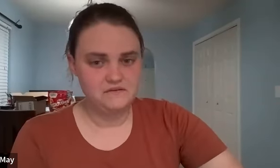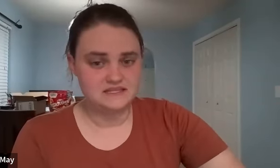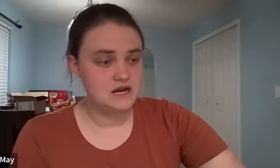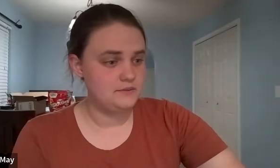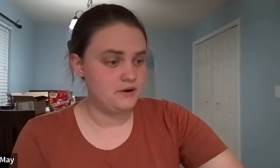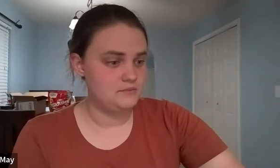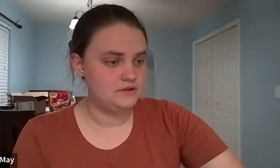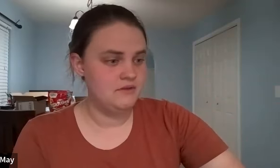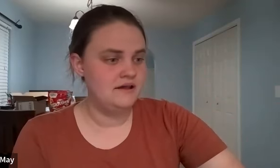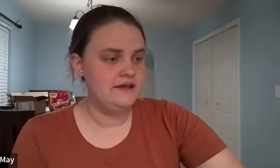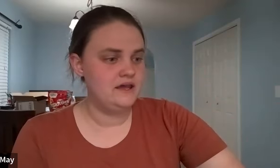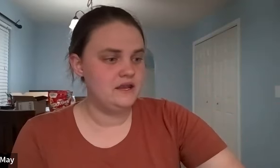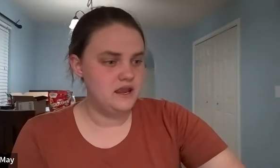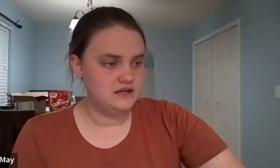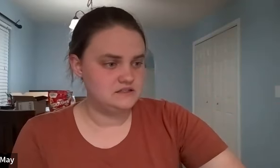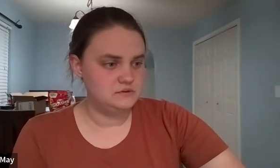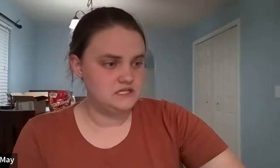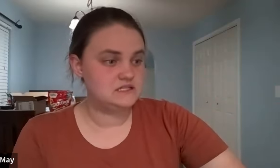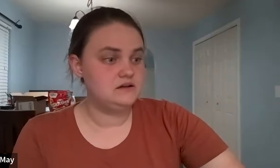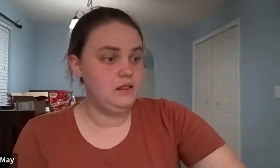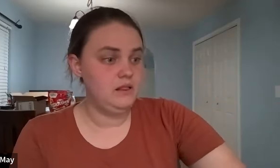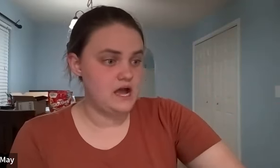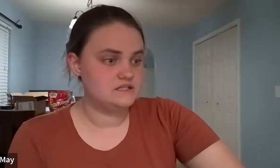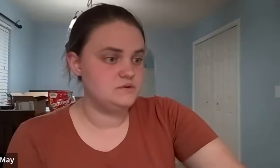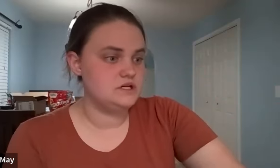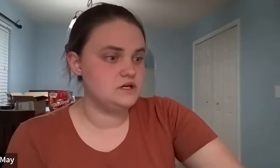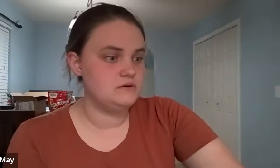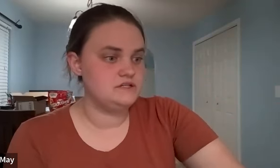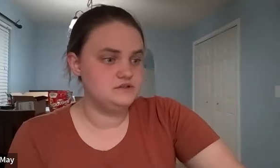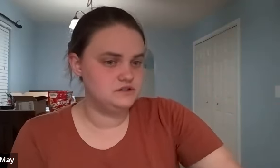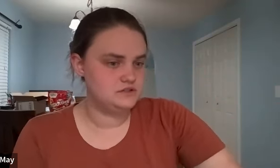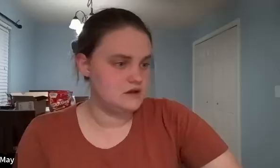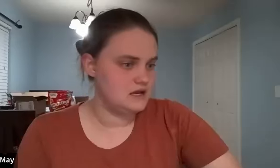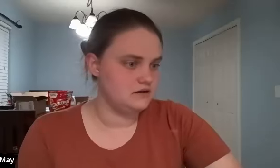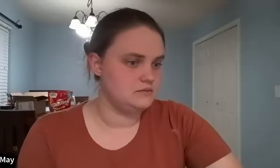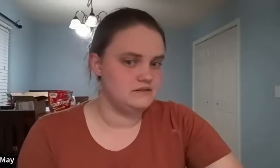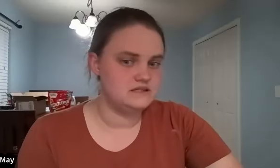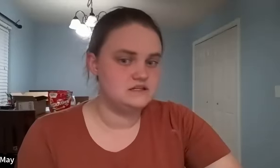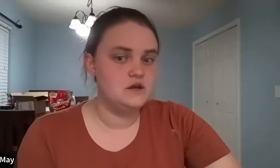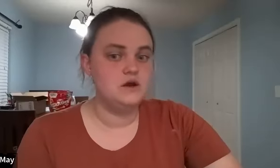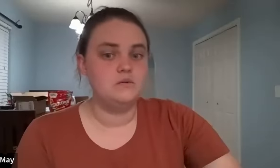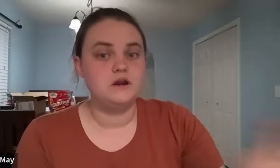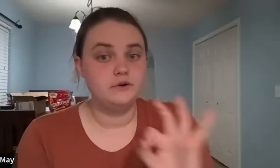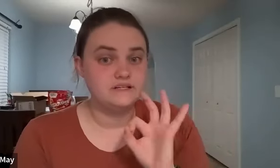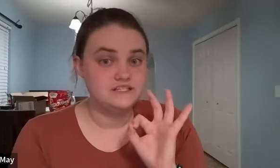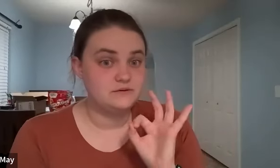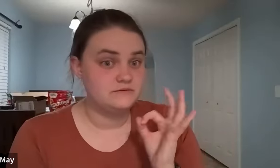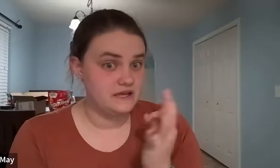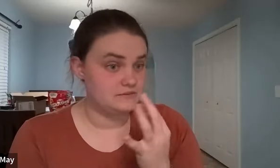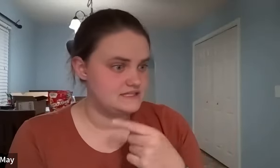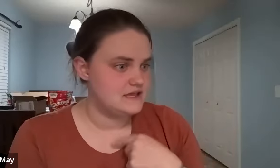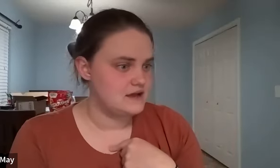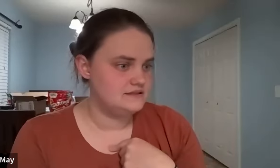That's not a problem. Next week's class, we are going to do, I had to go to my list. We are going to do family